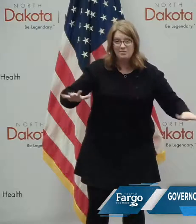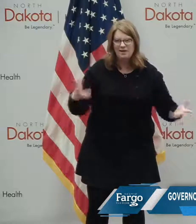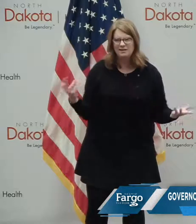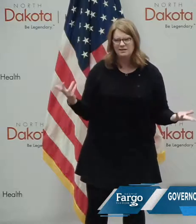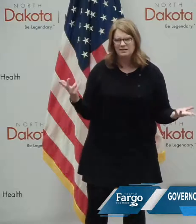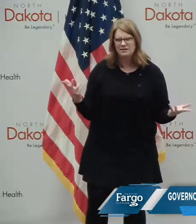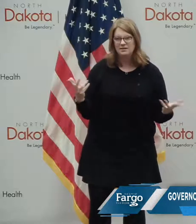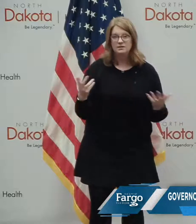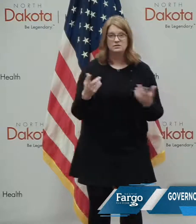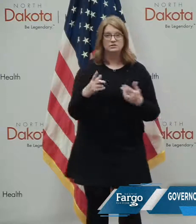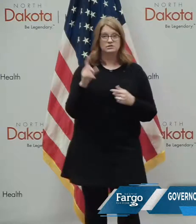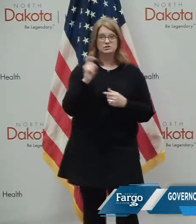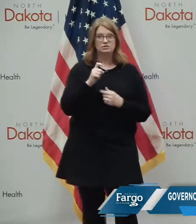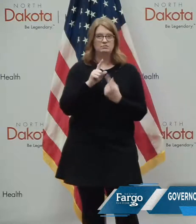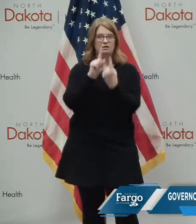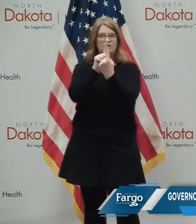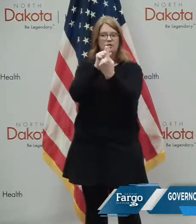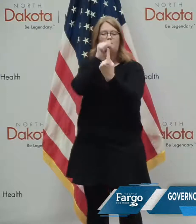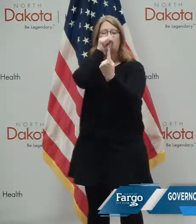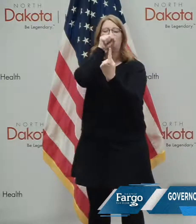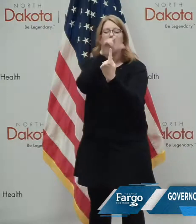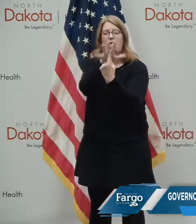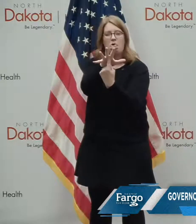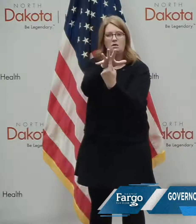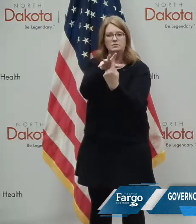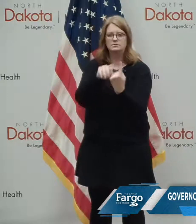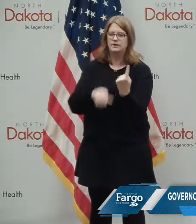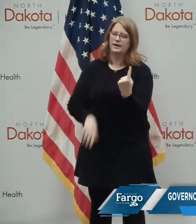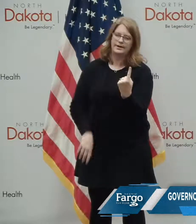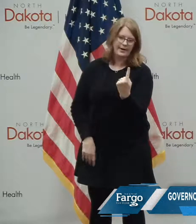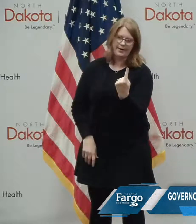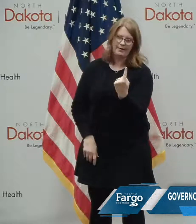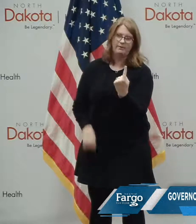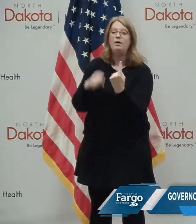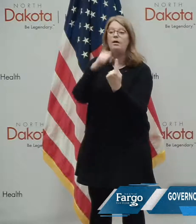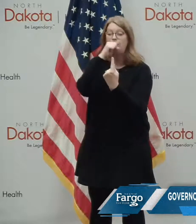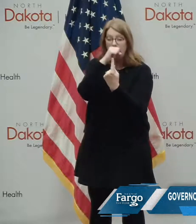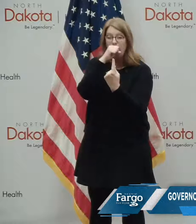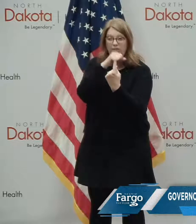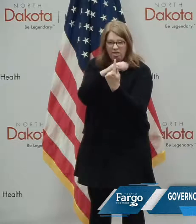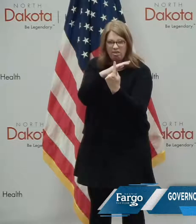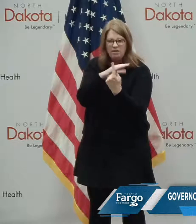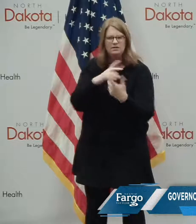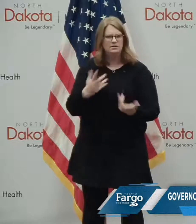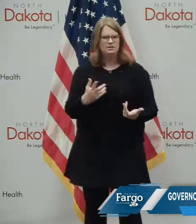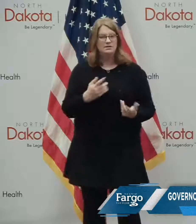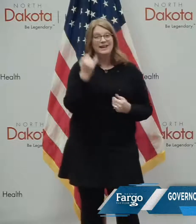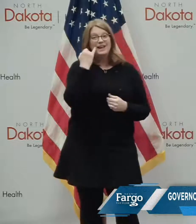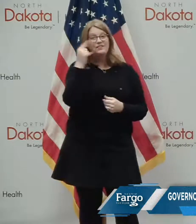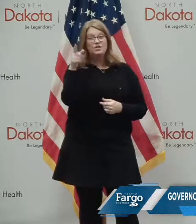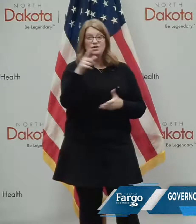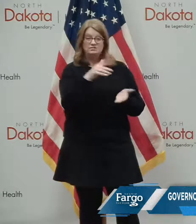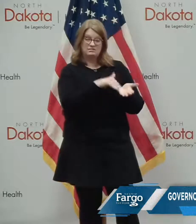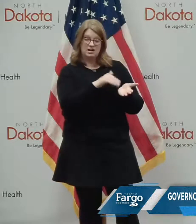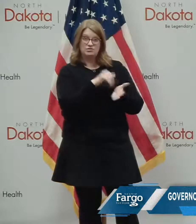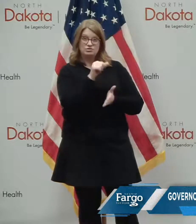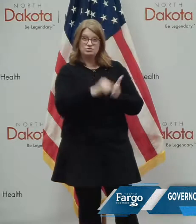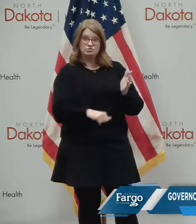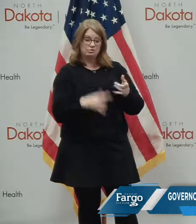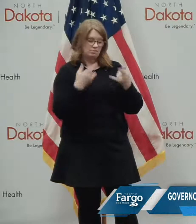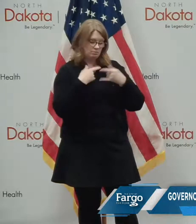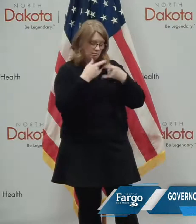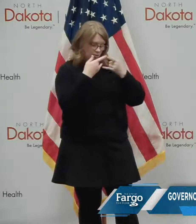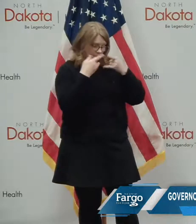to cough or sneeze directly in someone's face. We knew that if you're a surgeon doing surgery, you wore a mask in case you might have